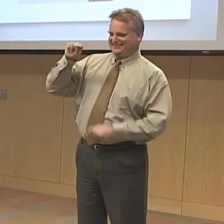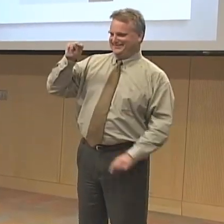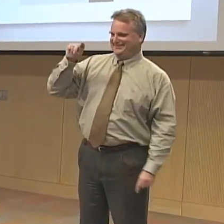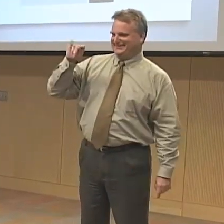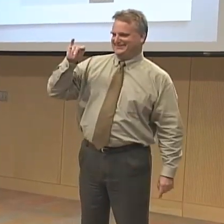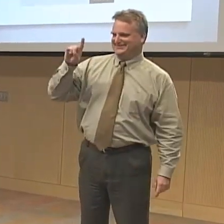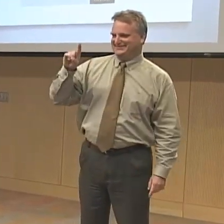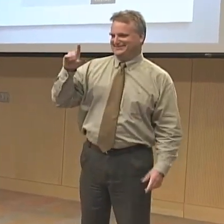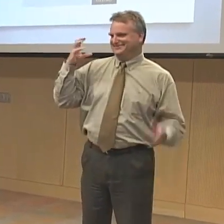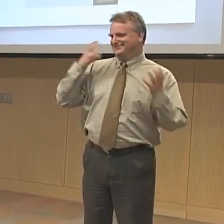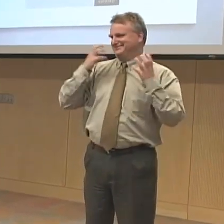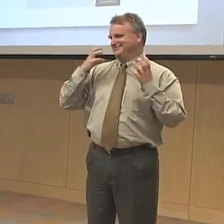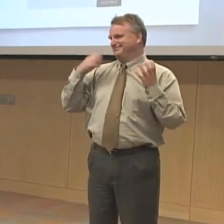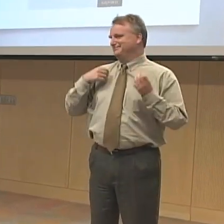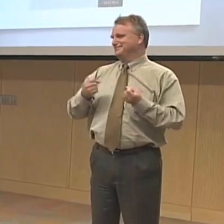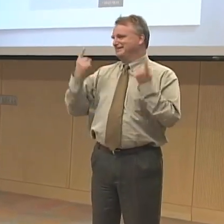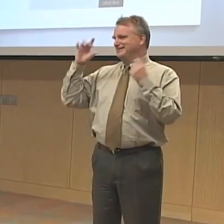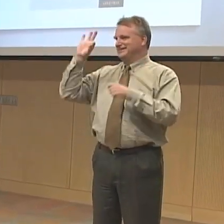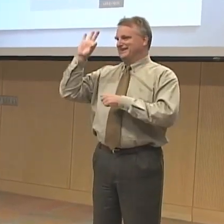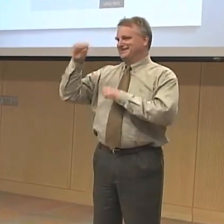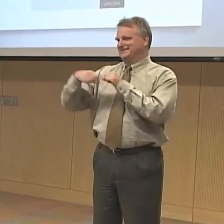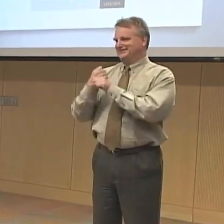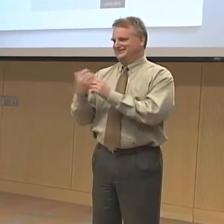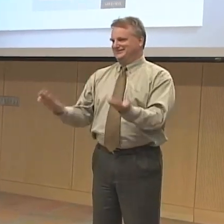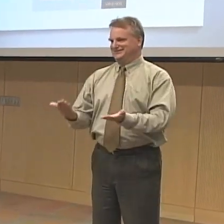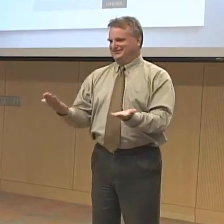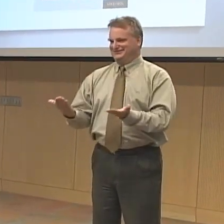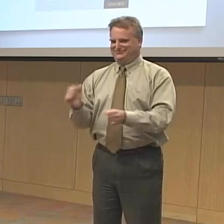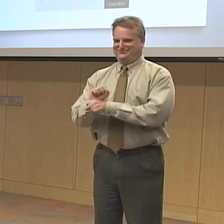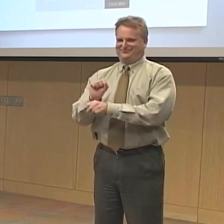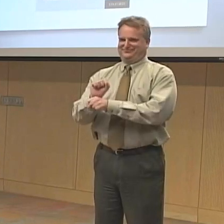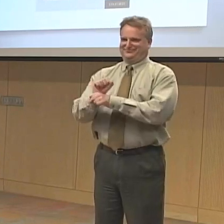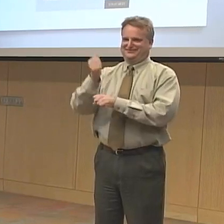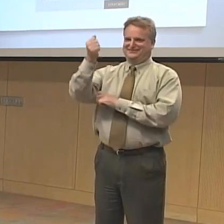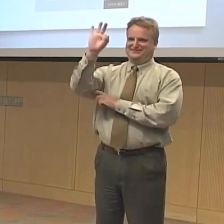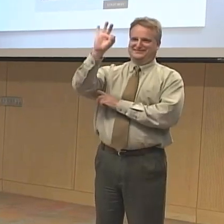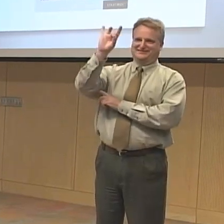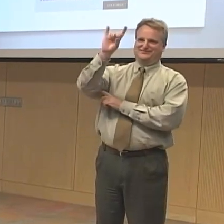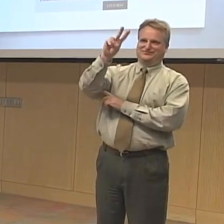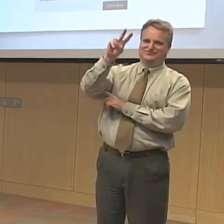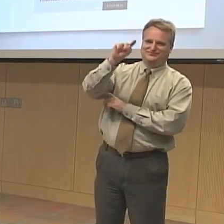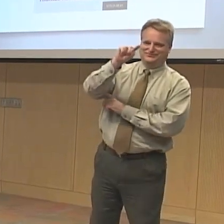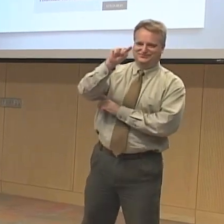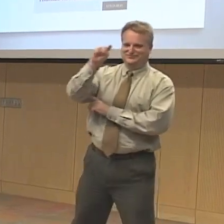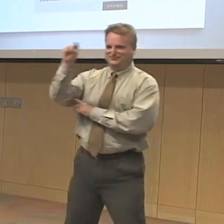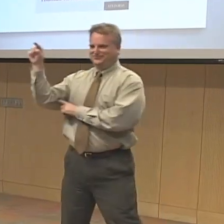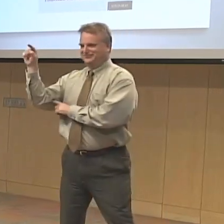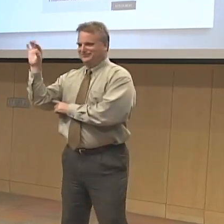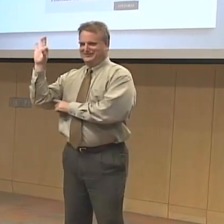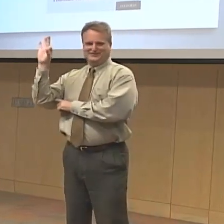at NTID. I spent 9 years of my life here working from 1982 through 1991.